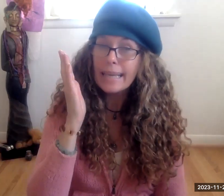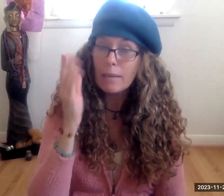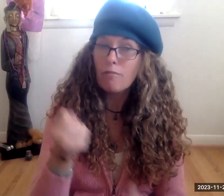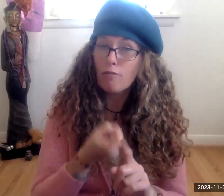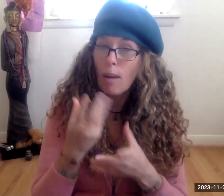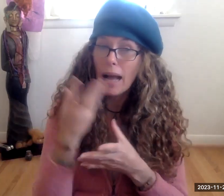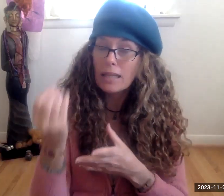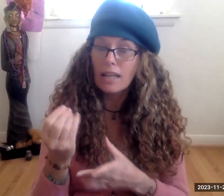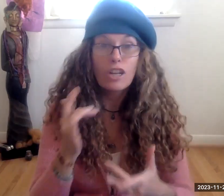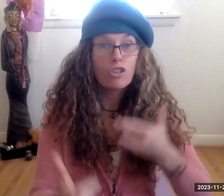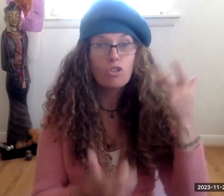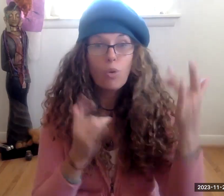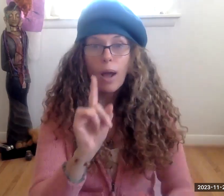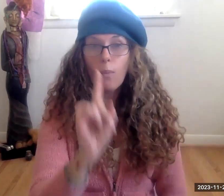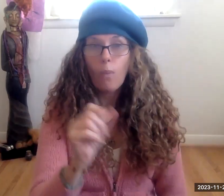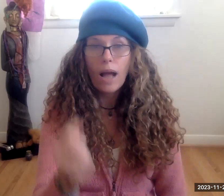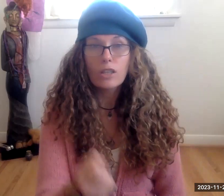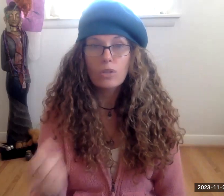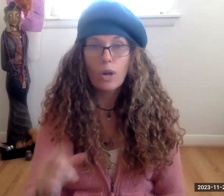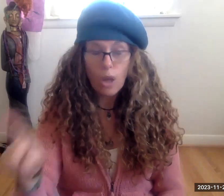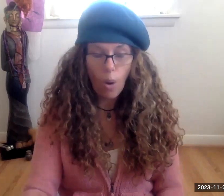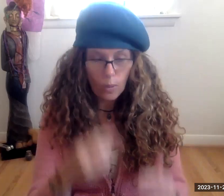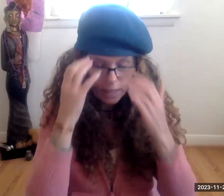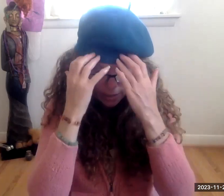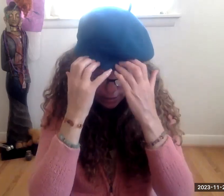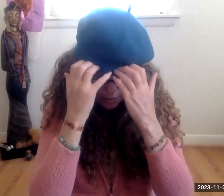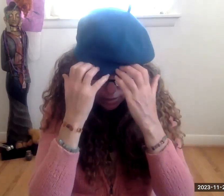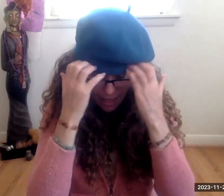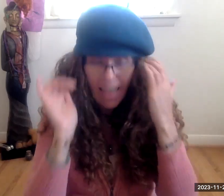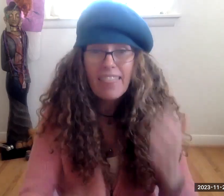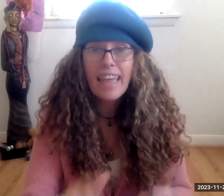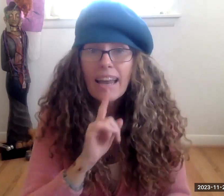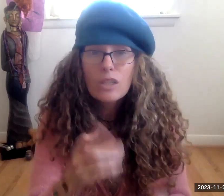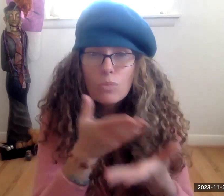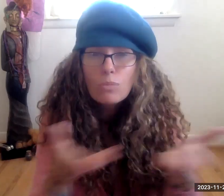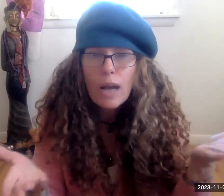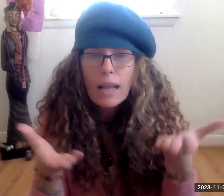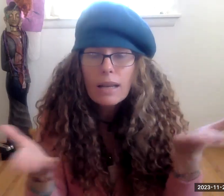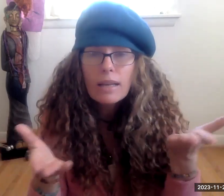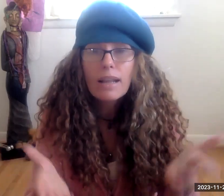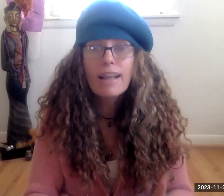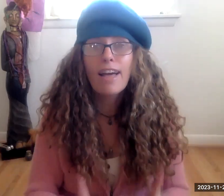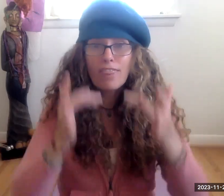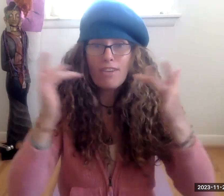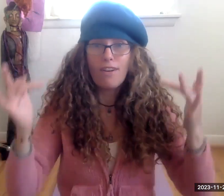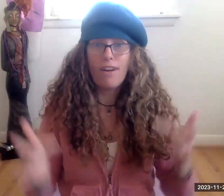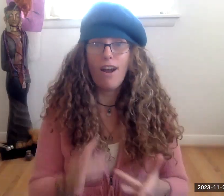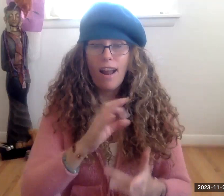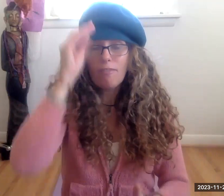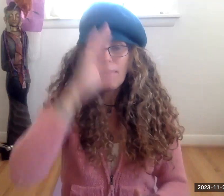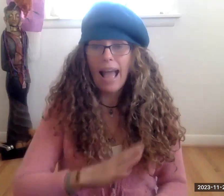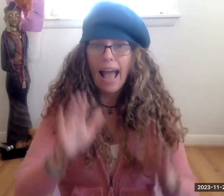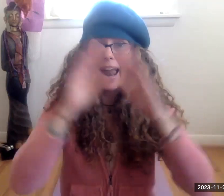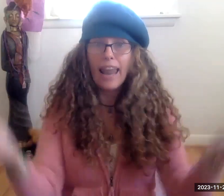Joy has only one source, and that is the heart of man, which is the